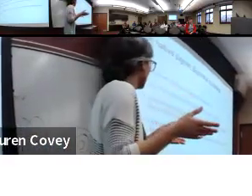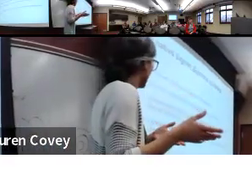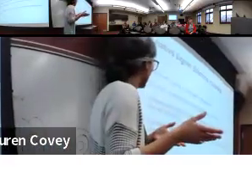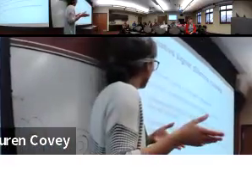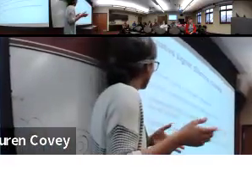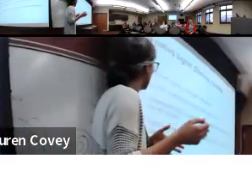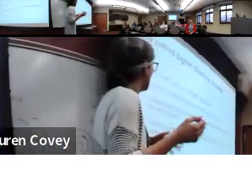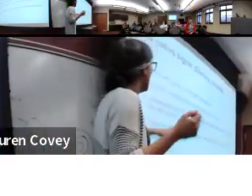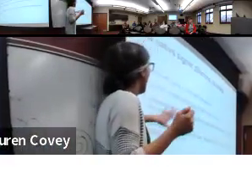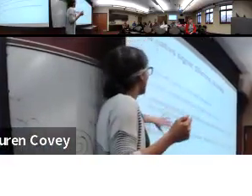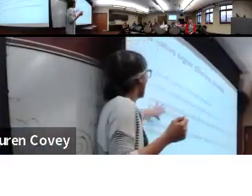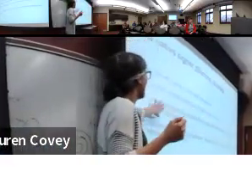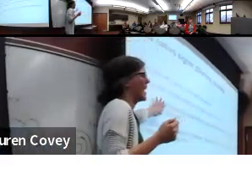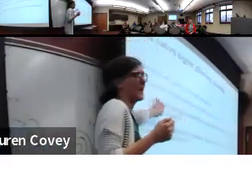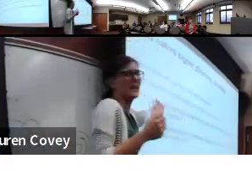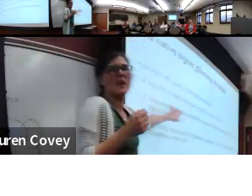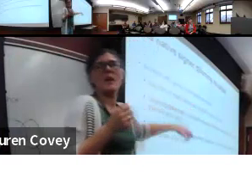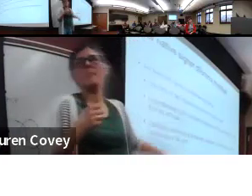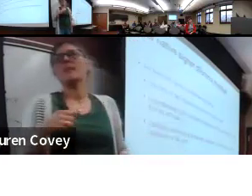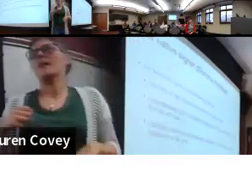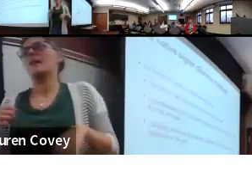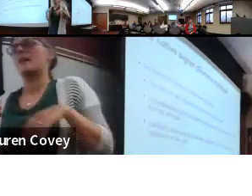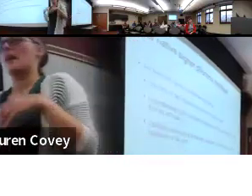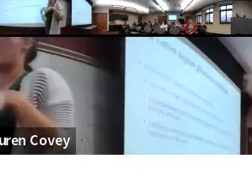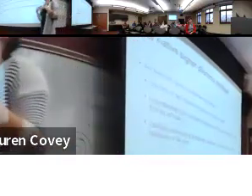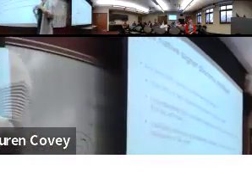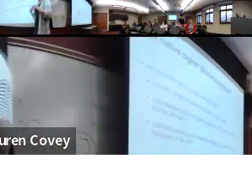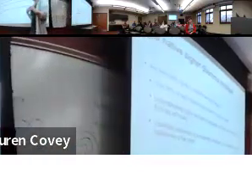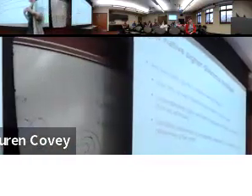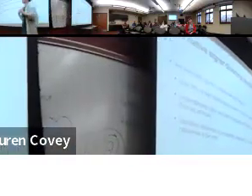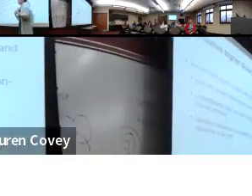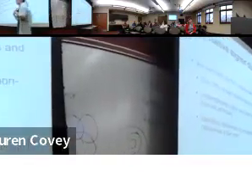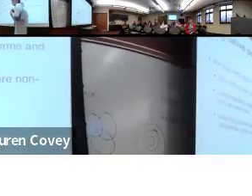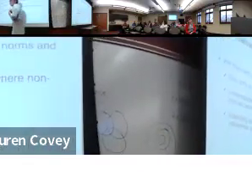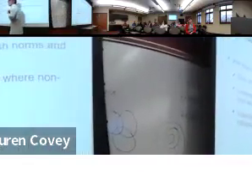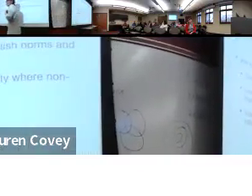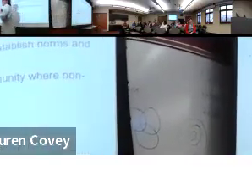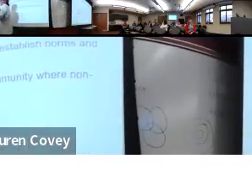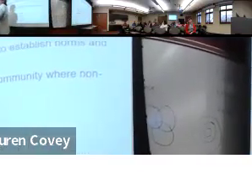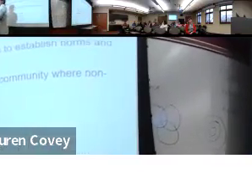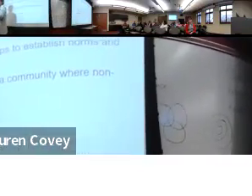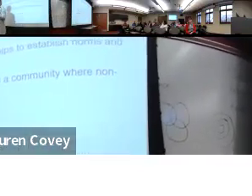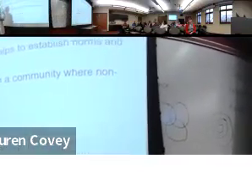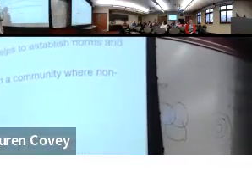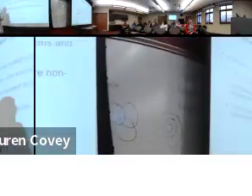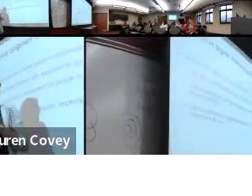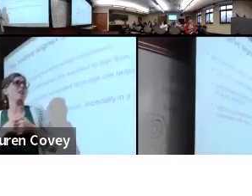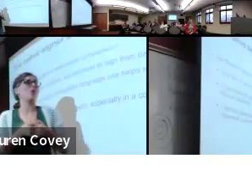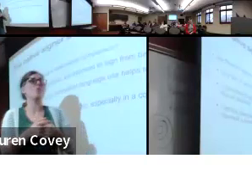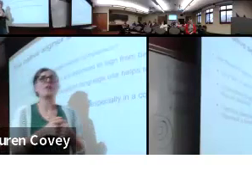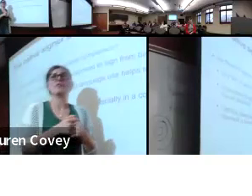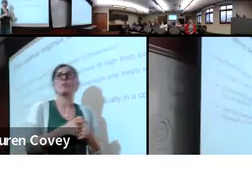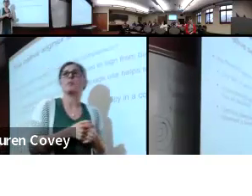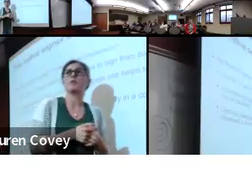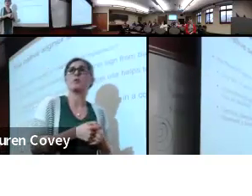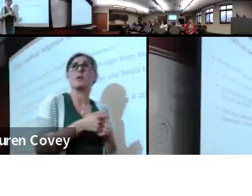in different contexts. On the other hand, as I hope I've shown you, what we really, really